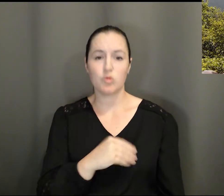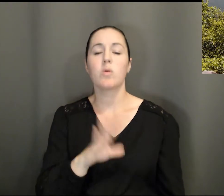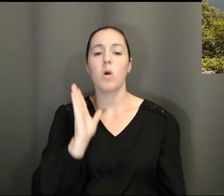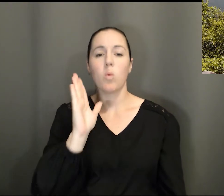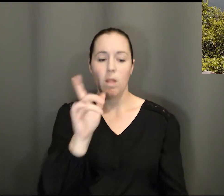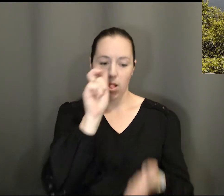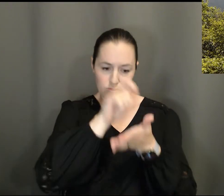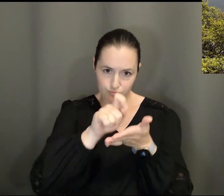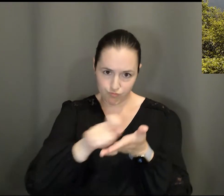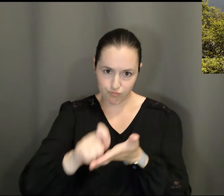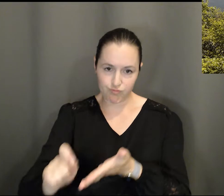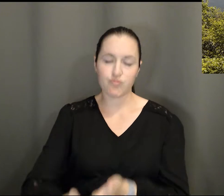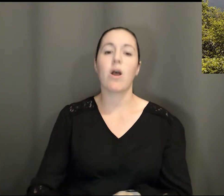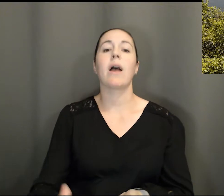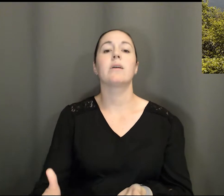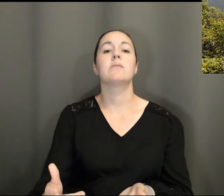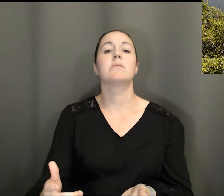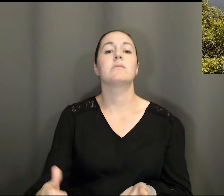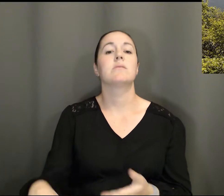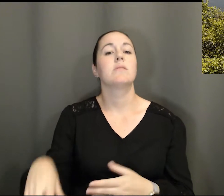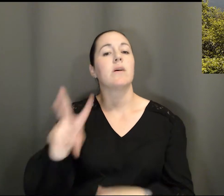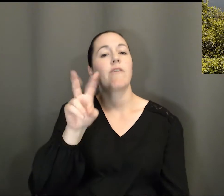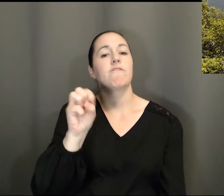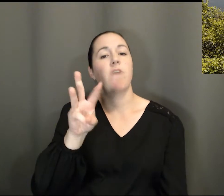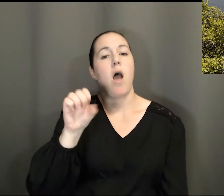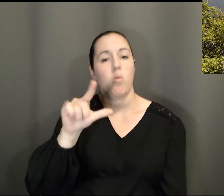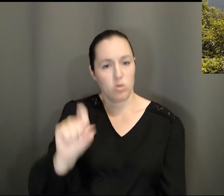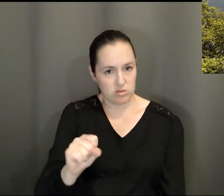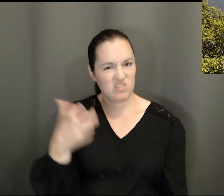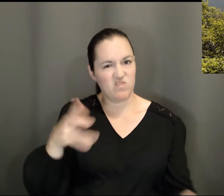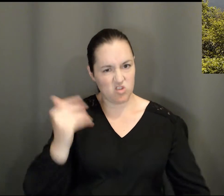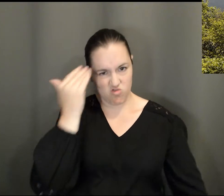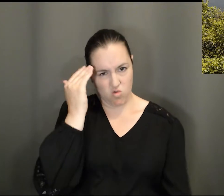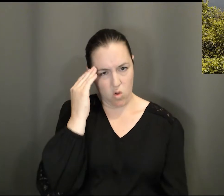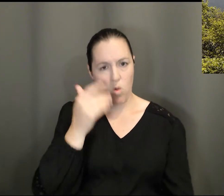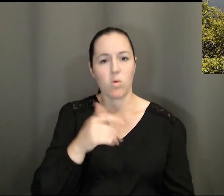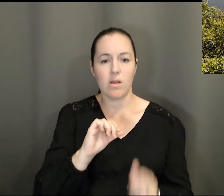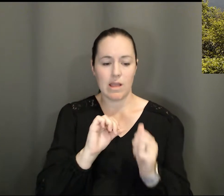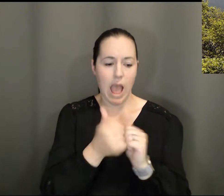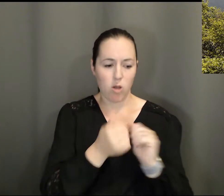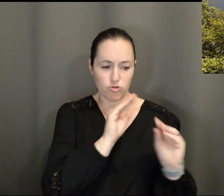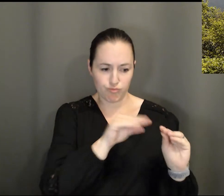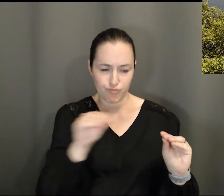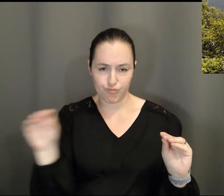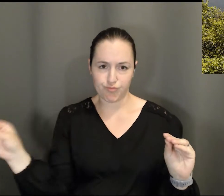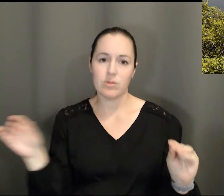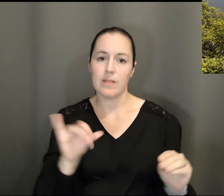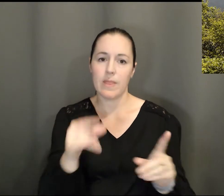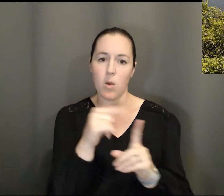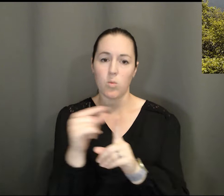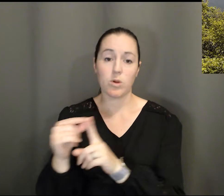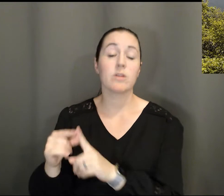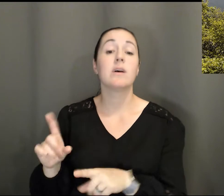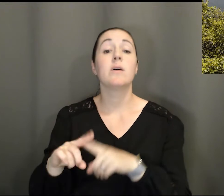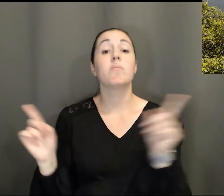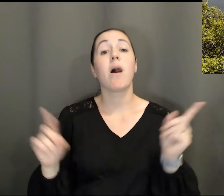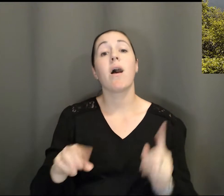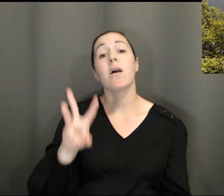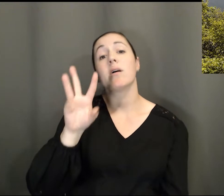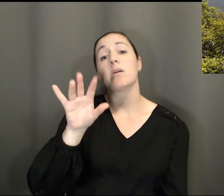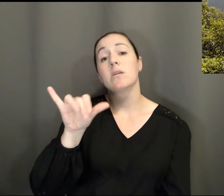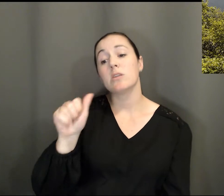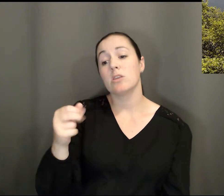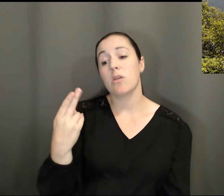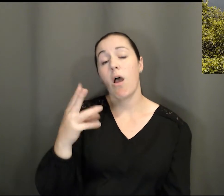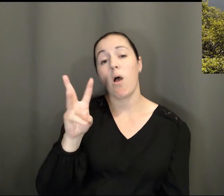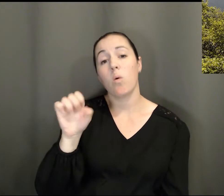it, as they referred to it, there are three different consonants that are used. Listen, these are the only consonants that don't allow you to